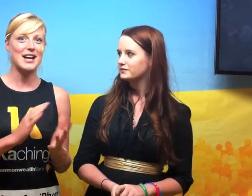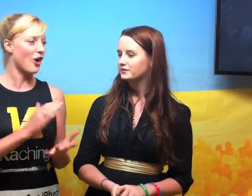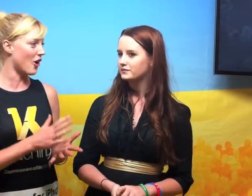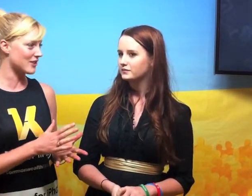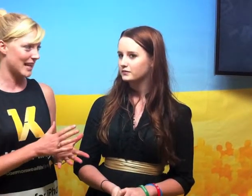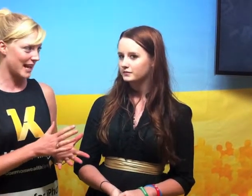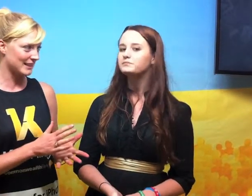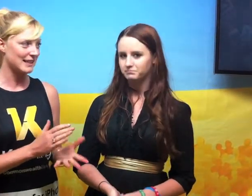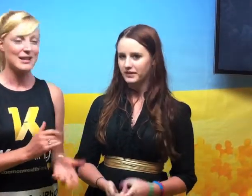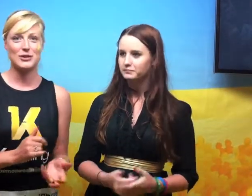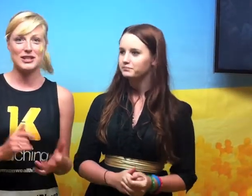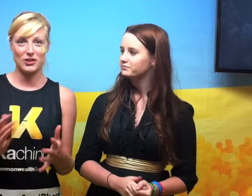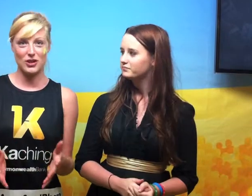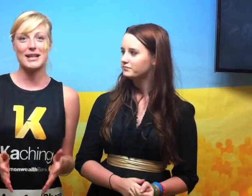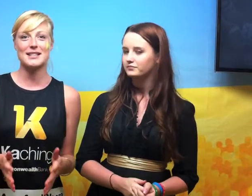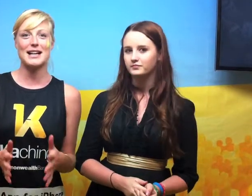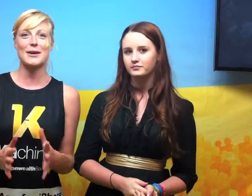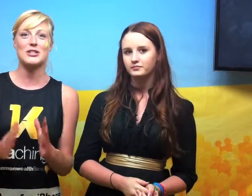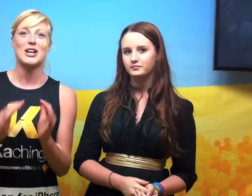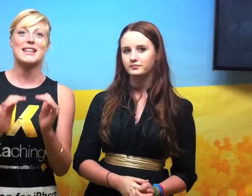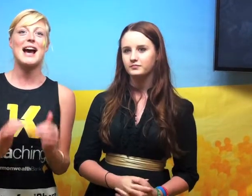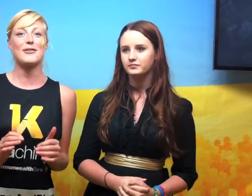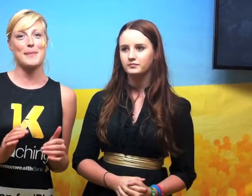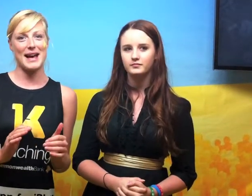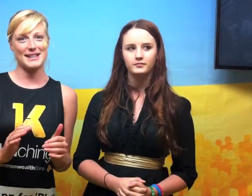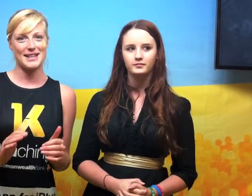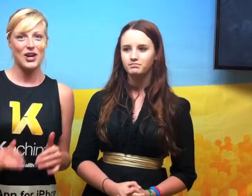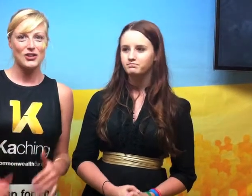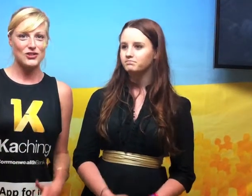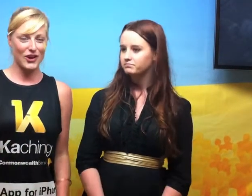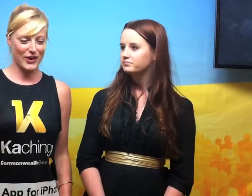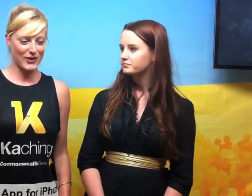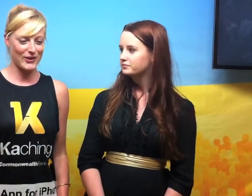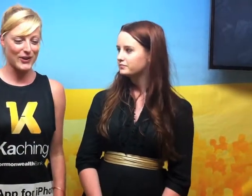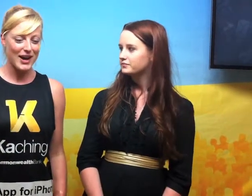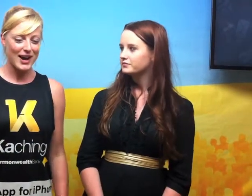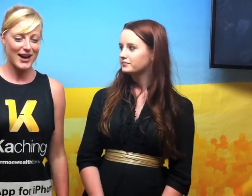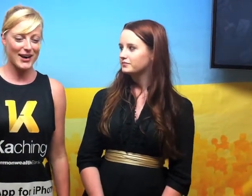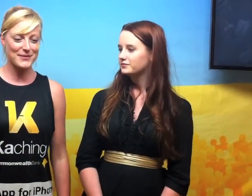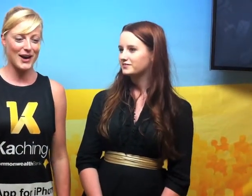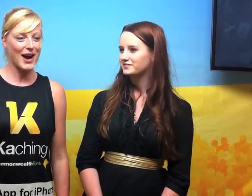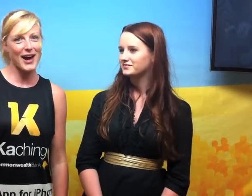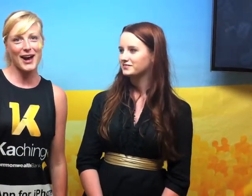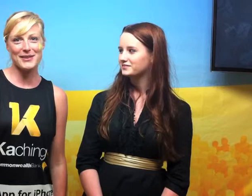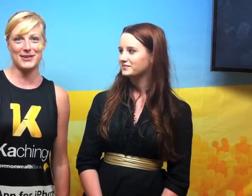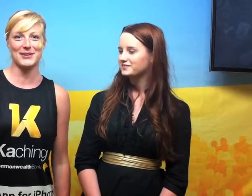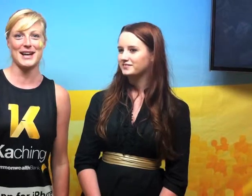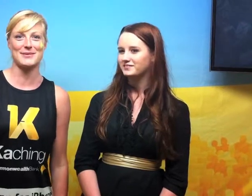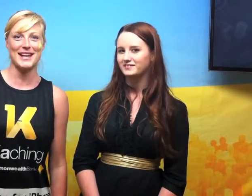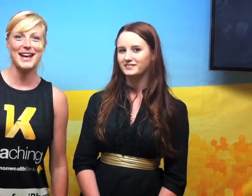Auslan, which is Australian Sign Language, the alphabet. So, I'm going to attempt here.